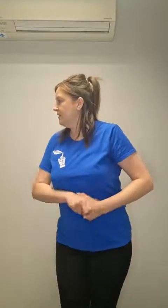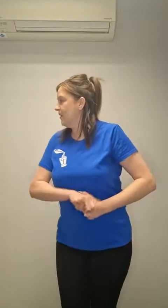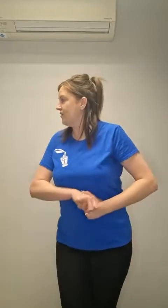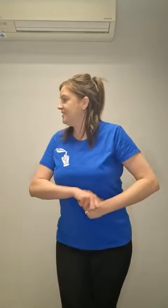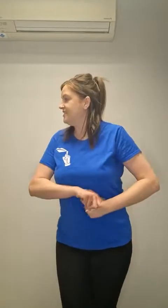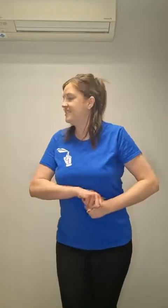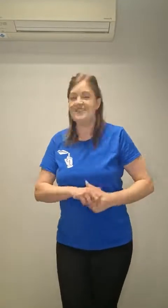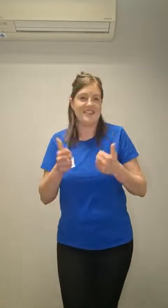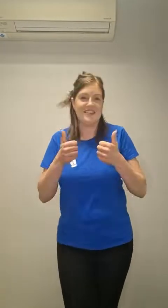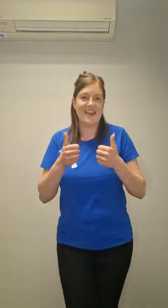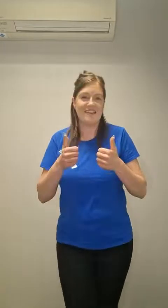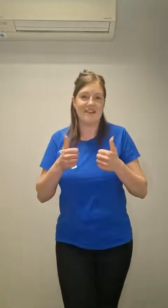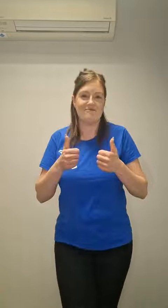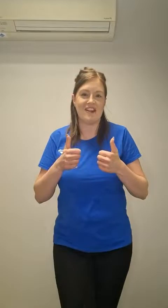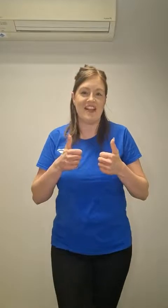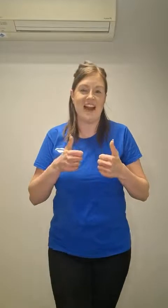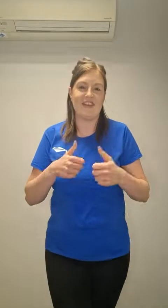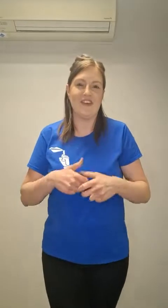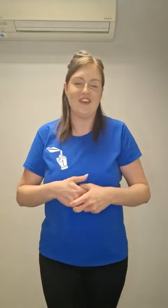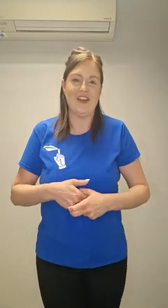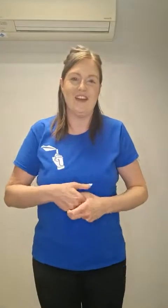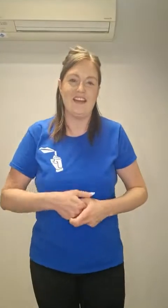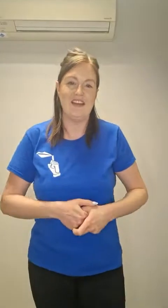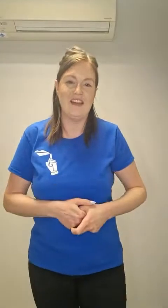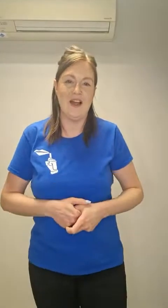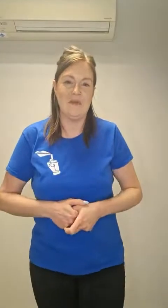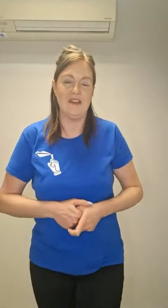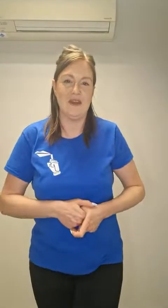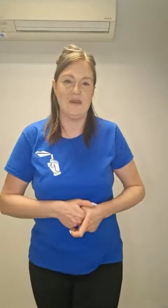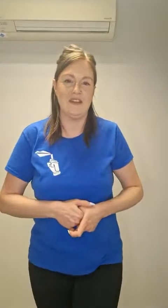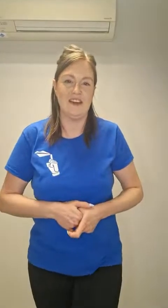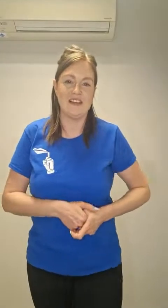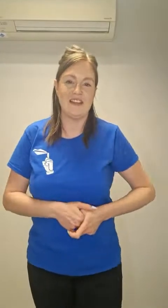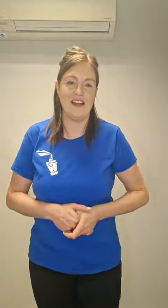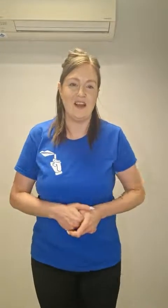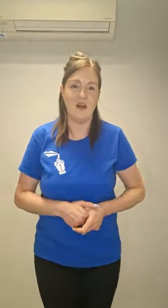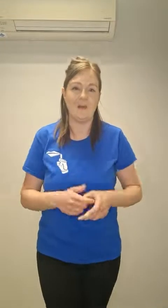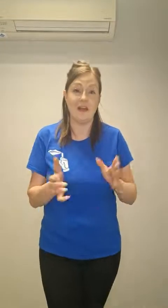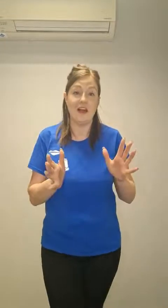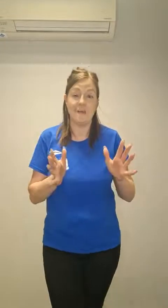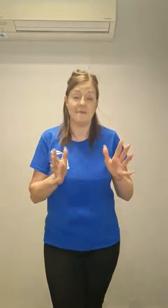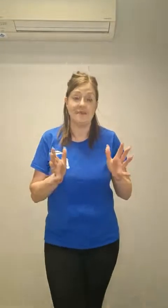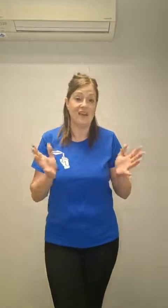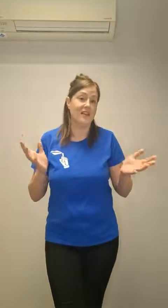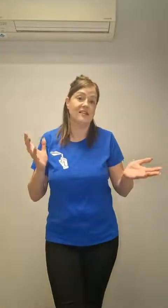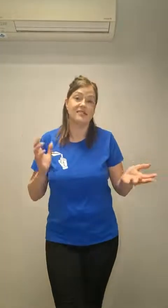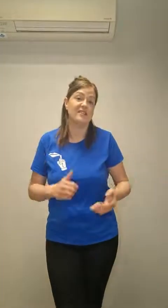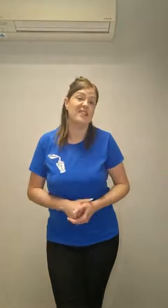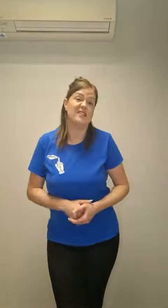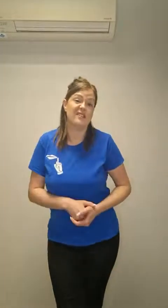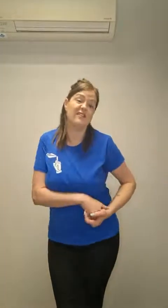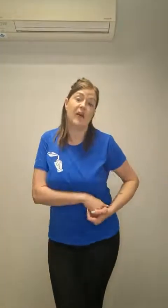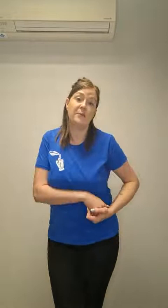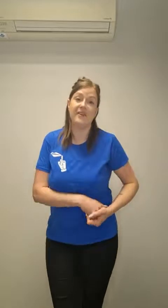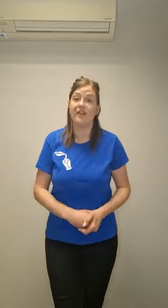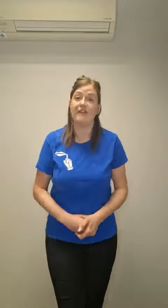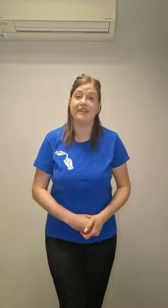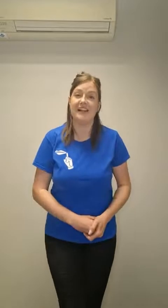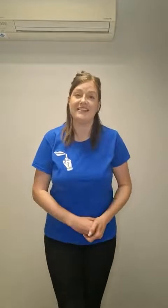Oh, Tina, I'm really glad that you're learning along with us, and I hope that it's nice and easy to follow at the very least.